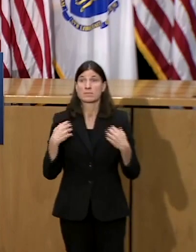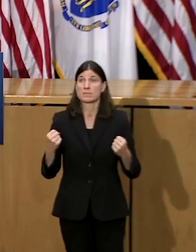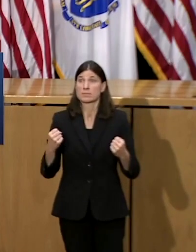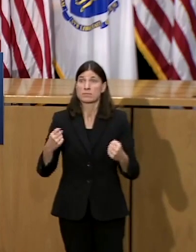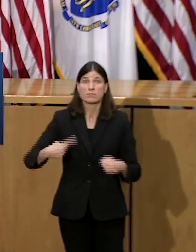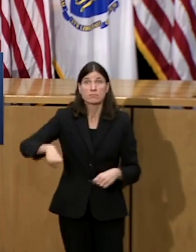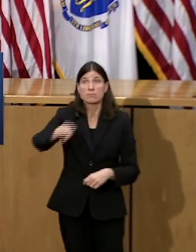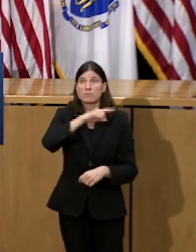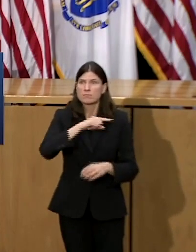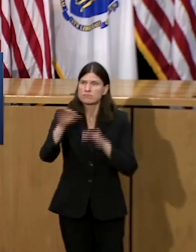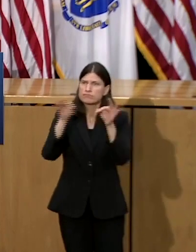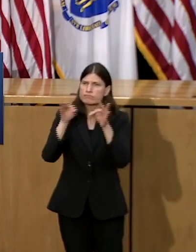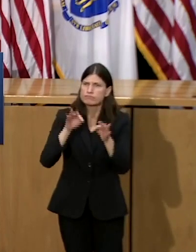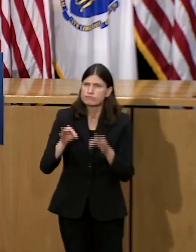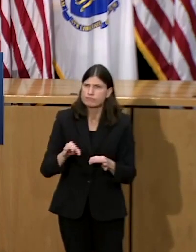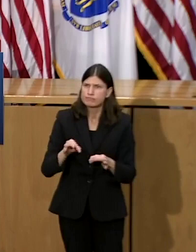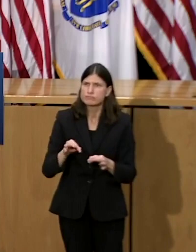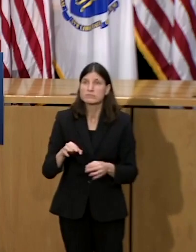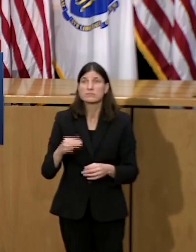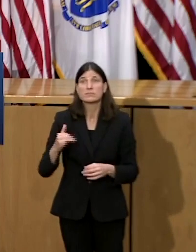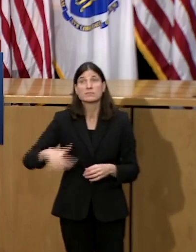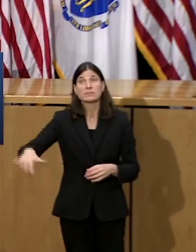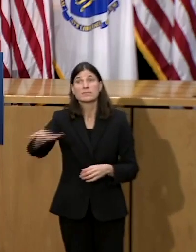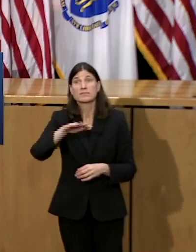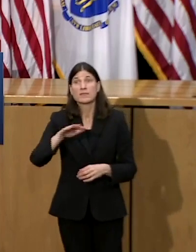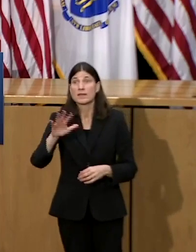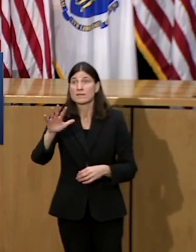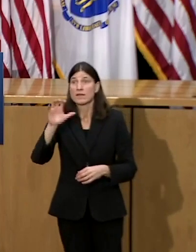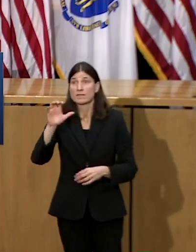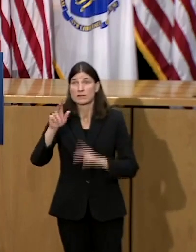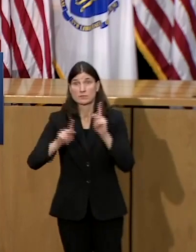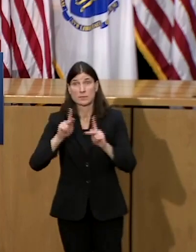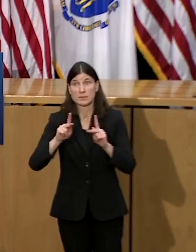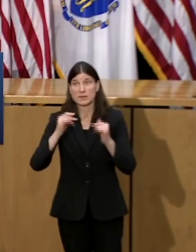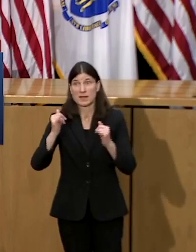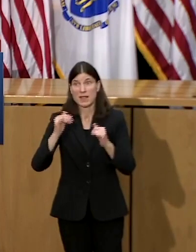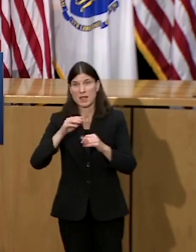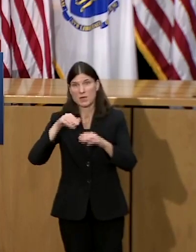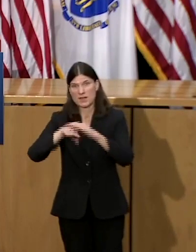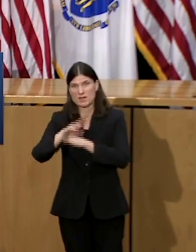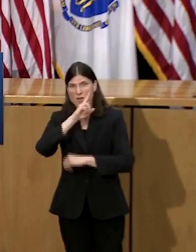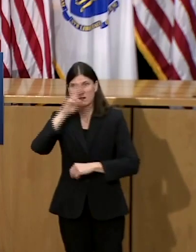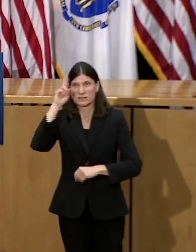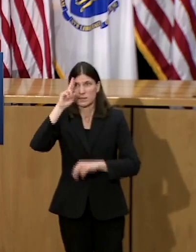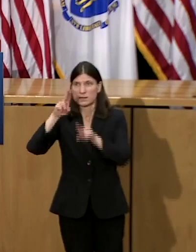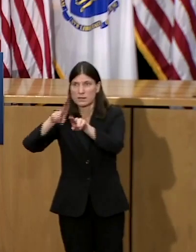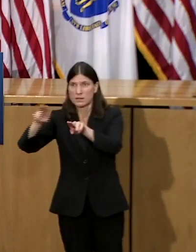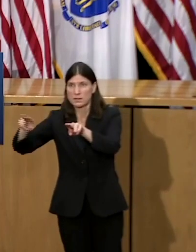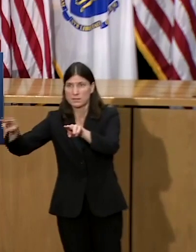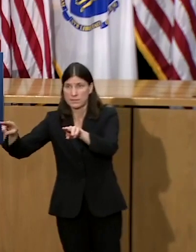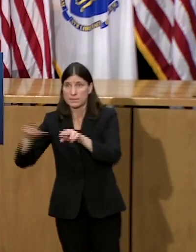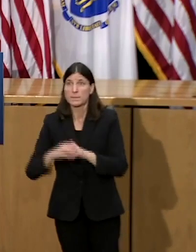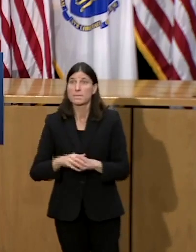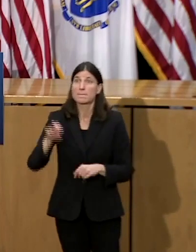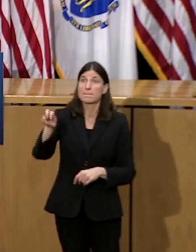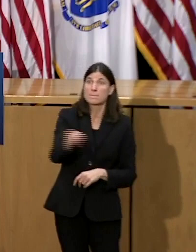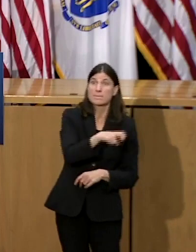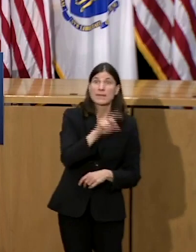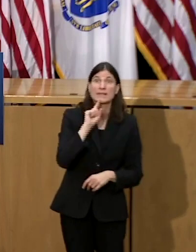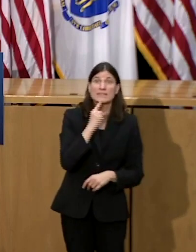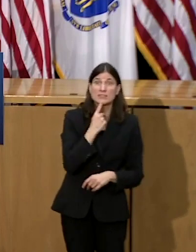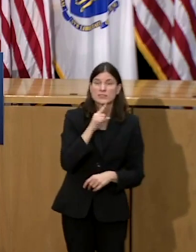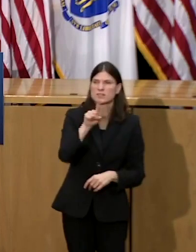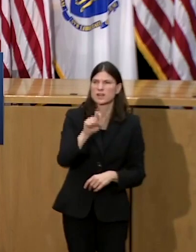COVID patients are in the hospital in Massachusetts, and of those, 115 are in the ICU. And there are